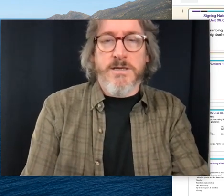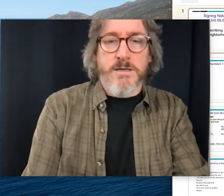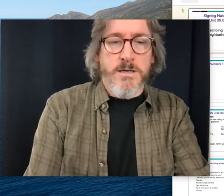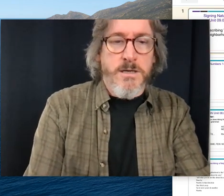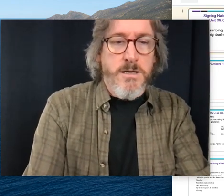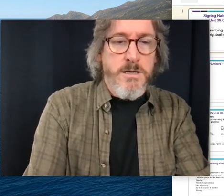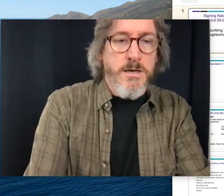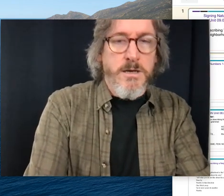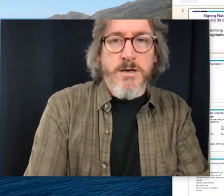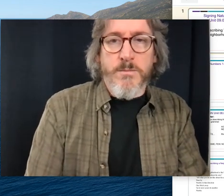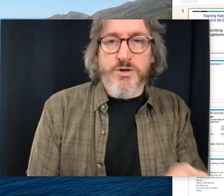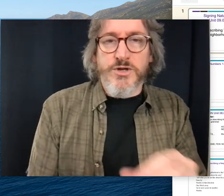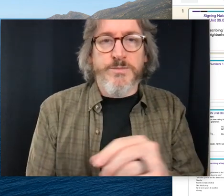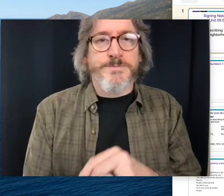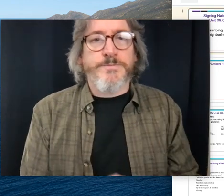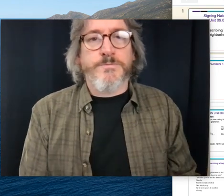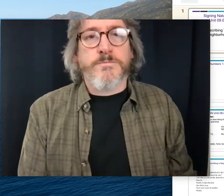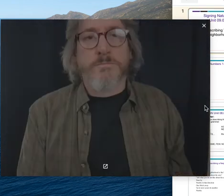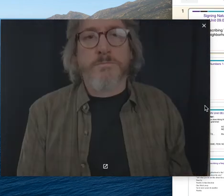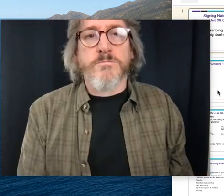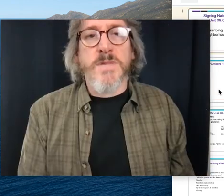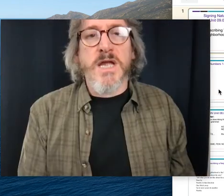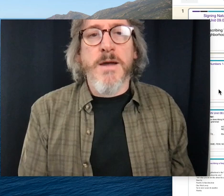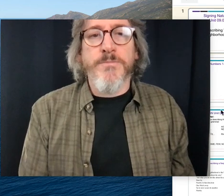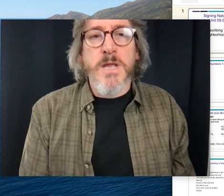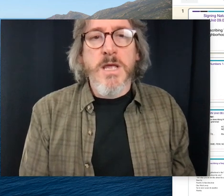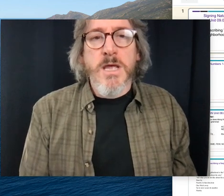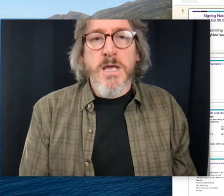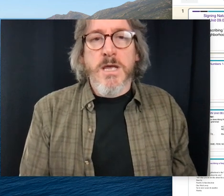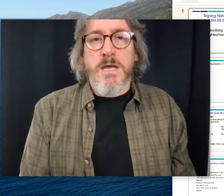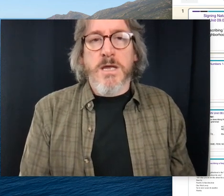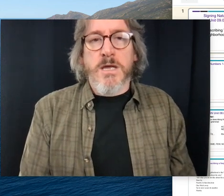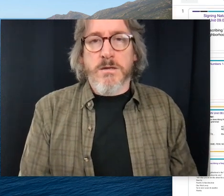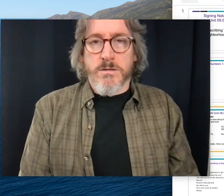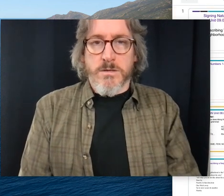think, number two.